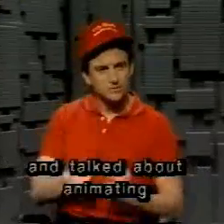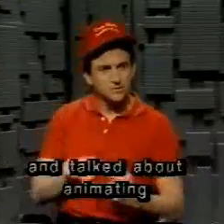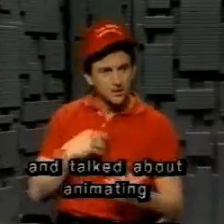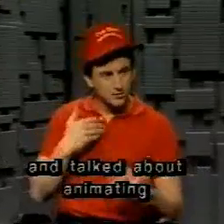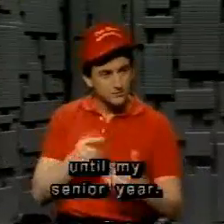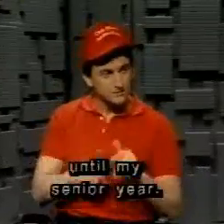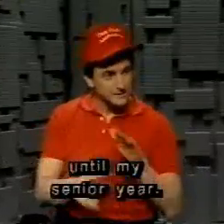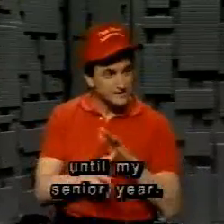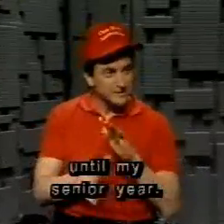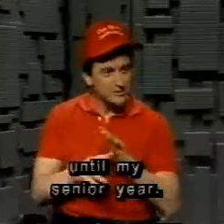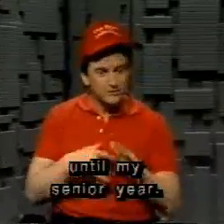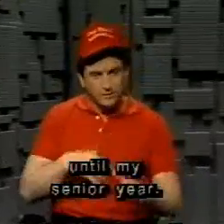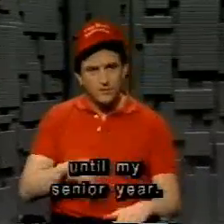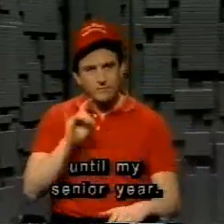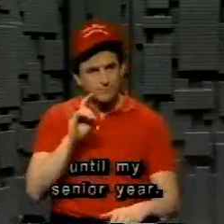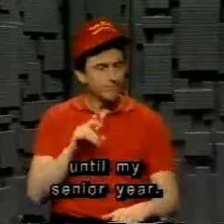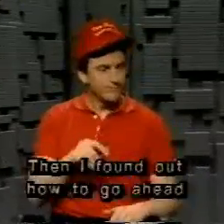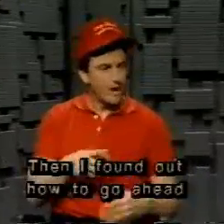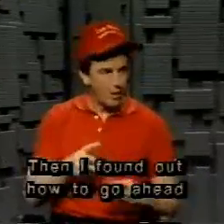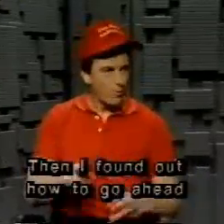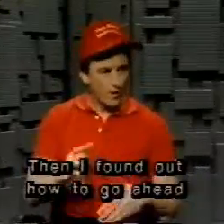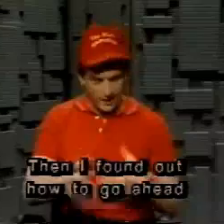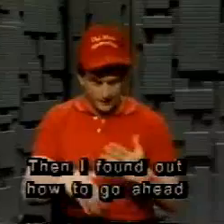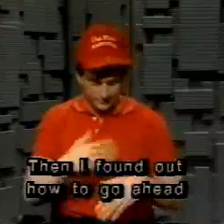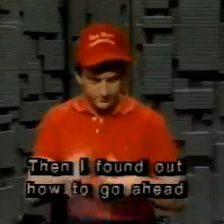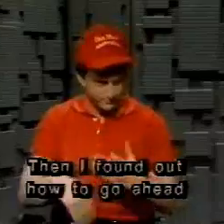senior year. Then I found out how to go ahead with my idea.